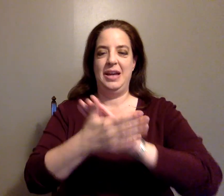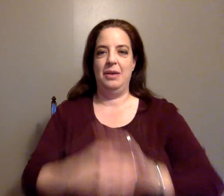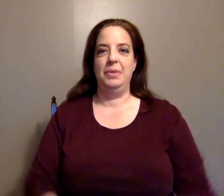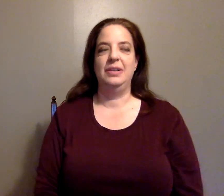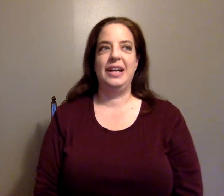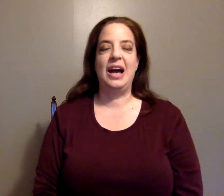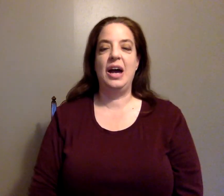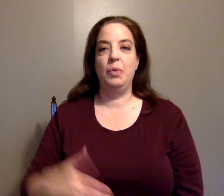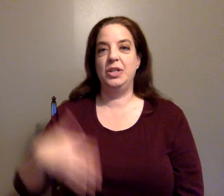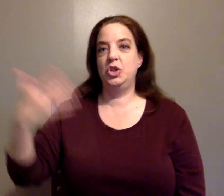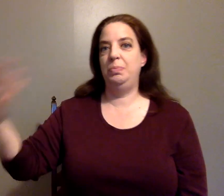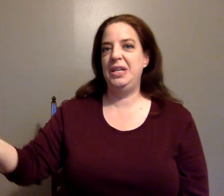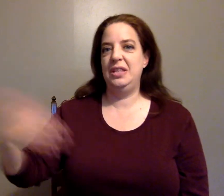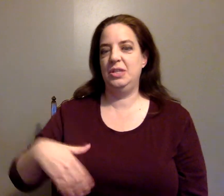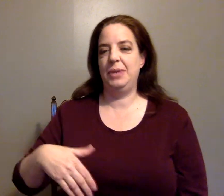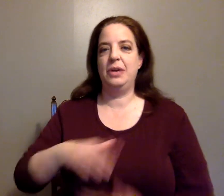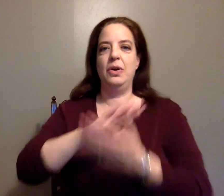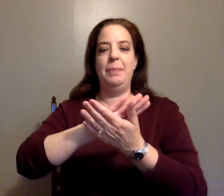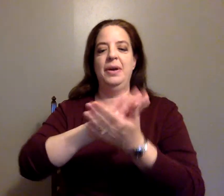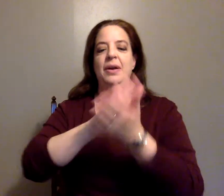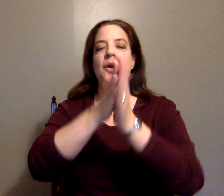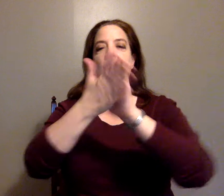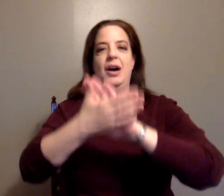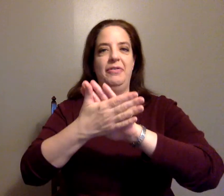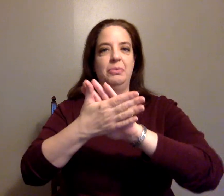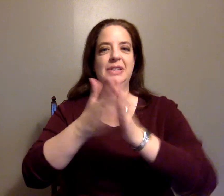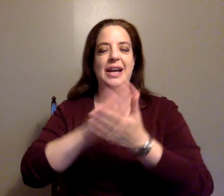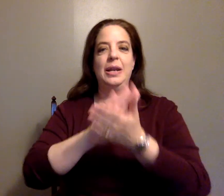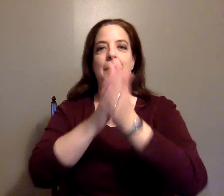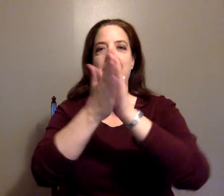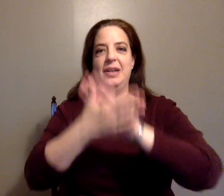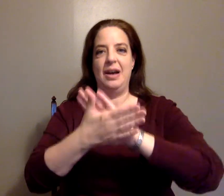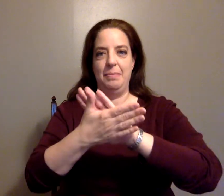Become. Like, I want to be this when I grow up. Often we'll sign become.